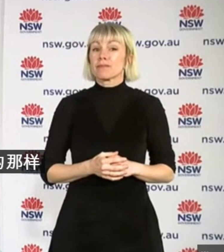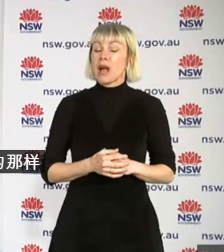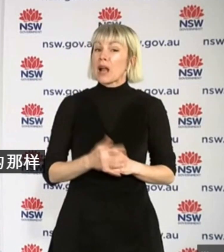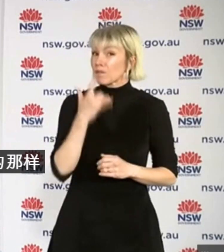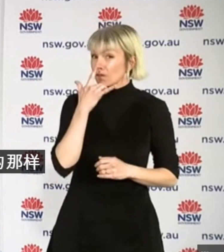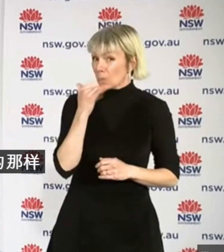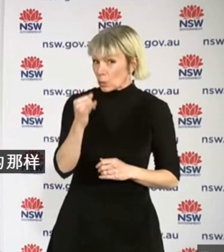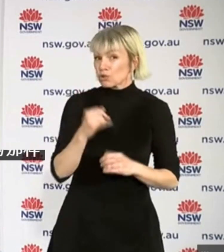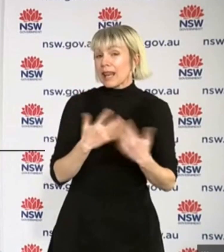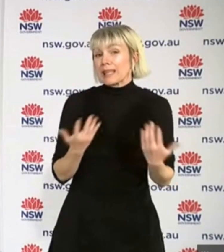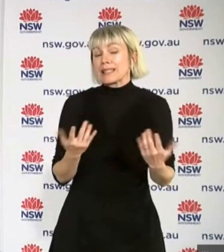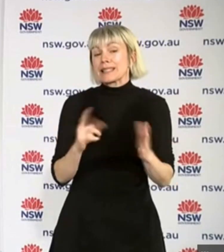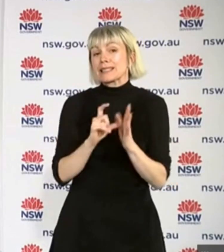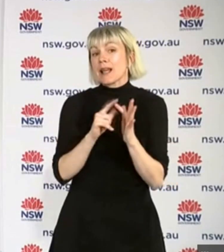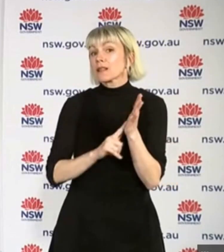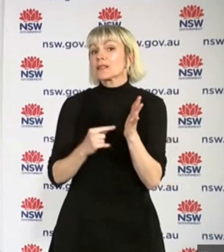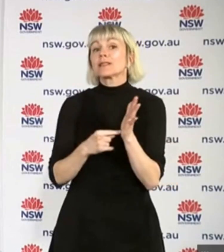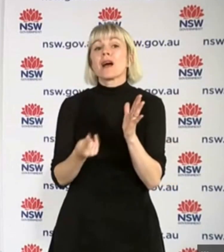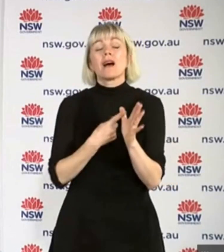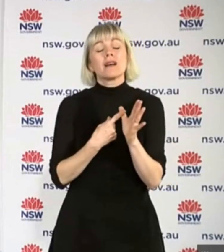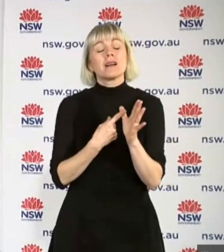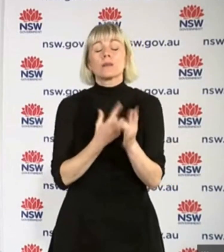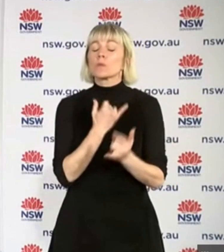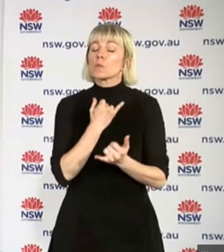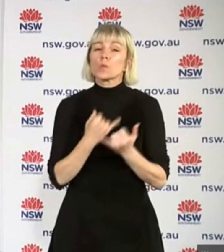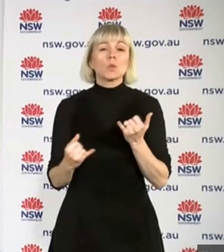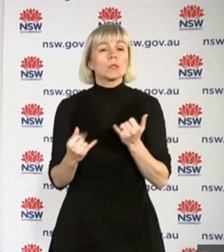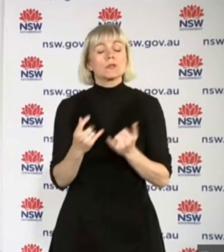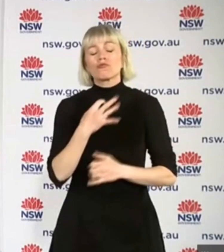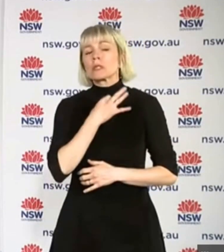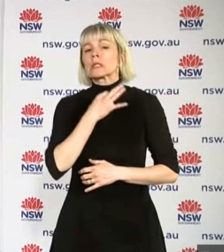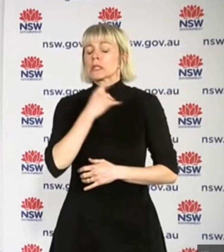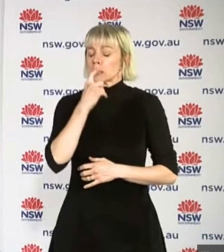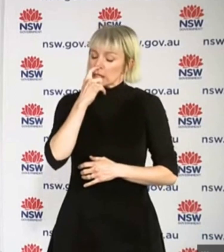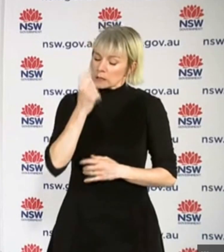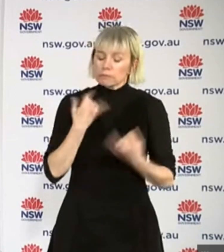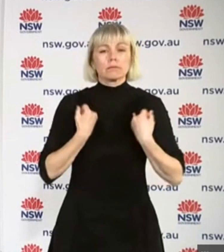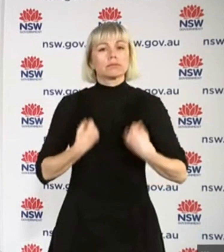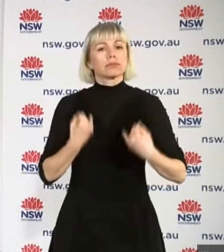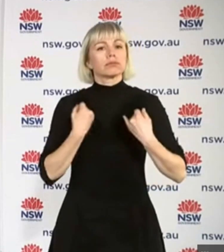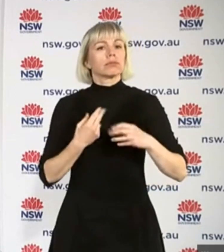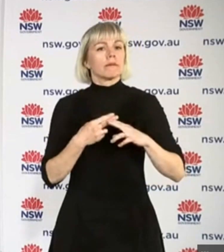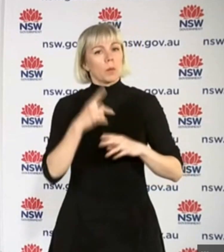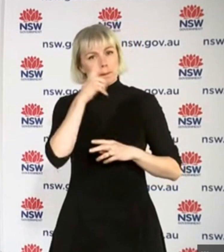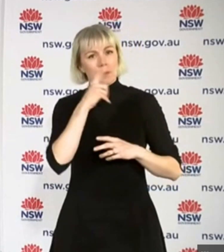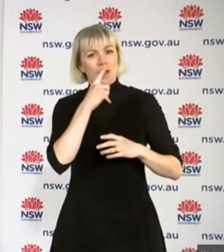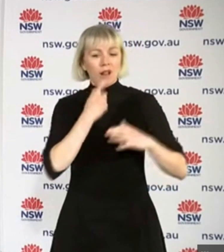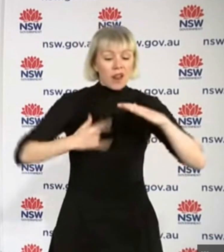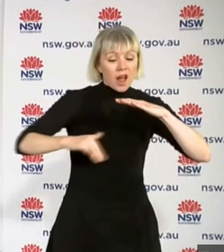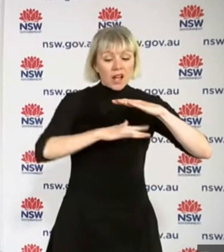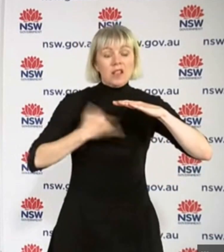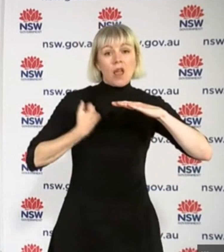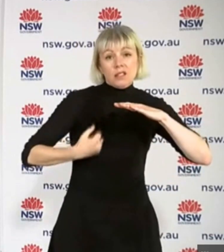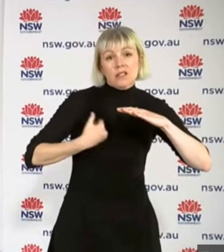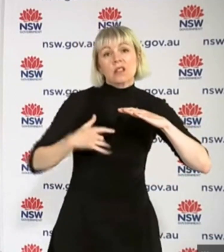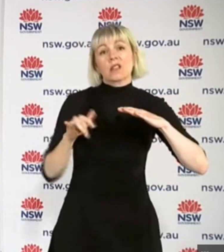Delta is most lethal for the most vulnerable, those that are marginalised, those that aren't part of mainstream society, those who've